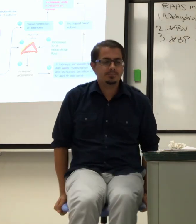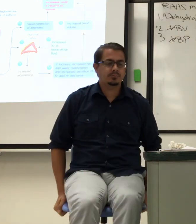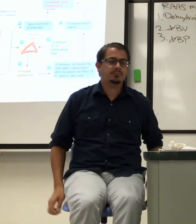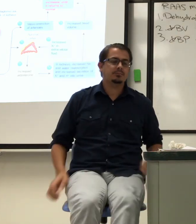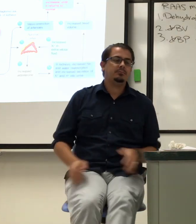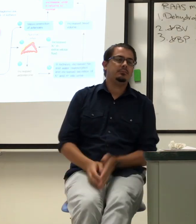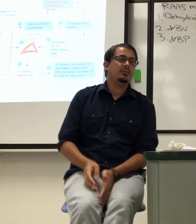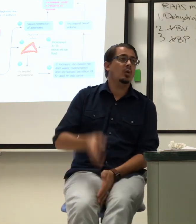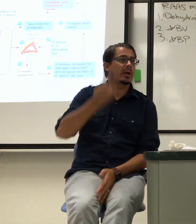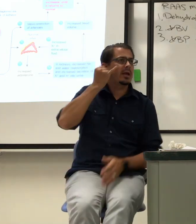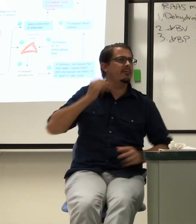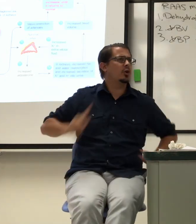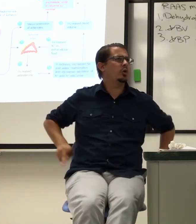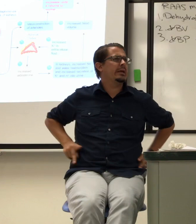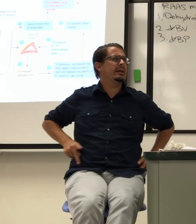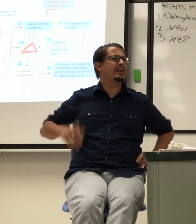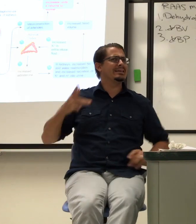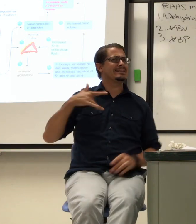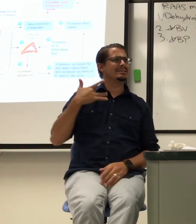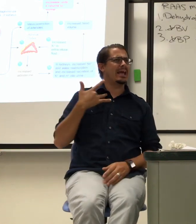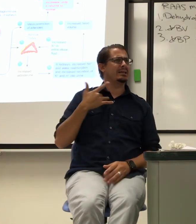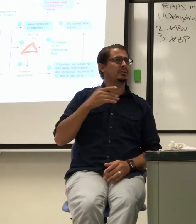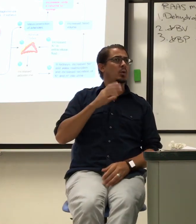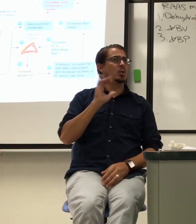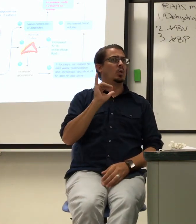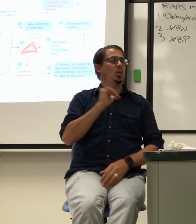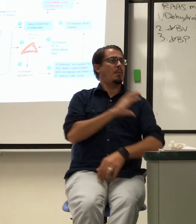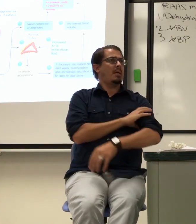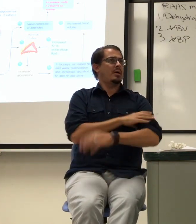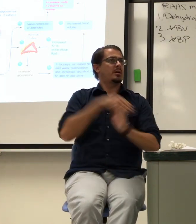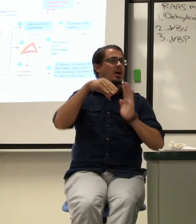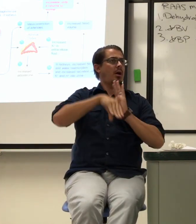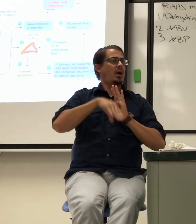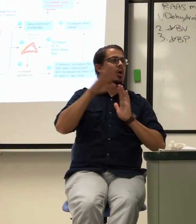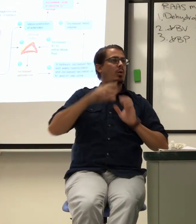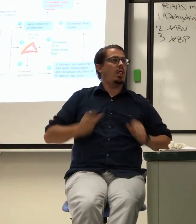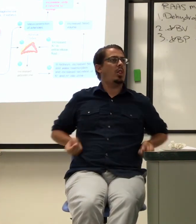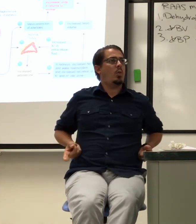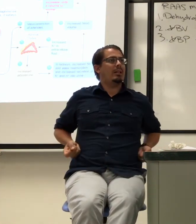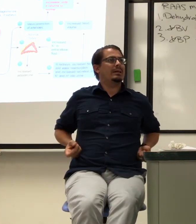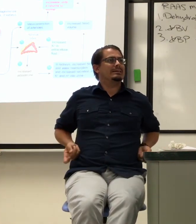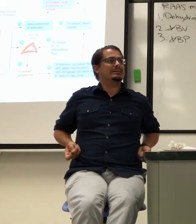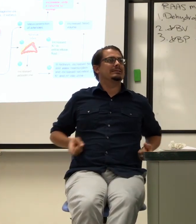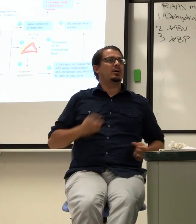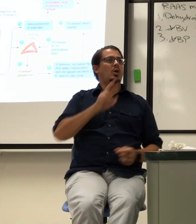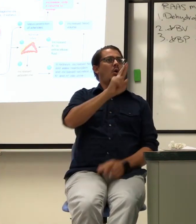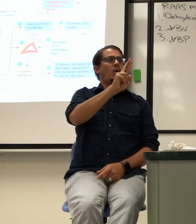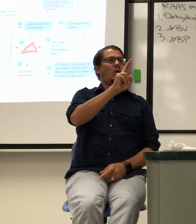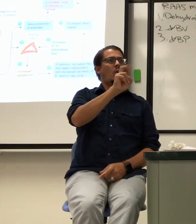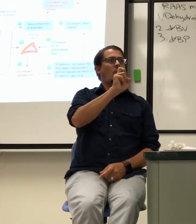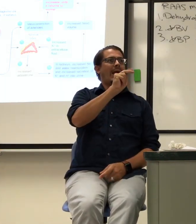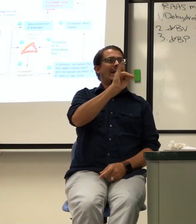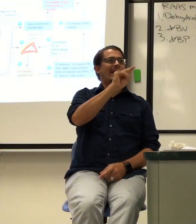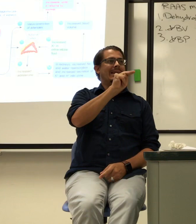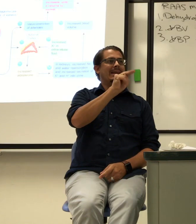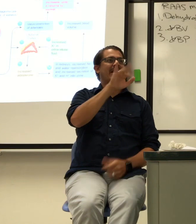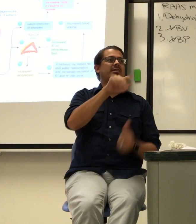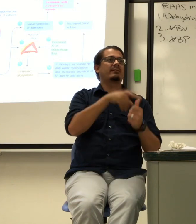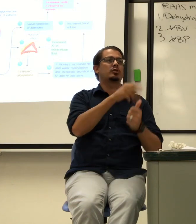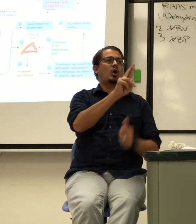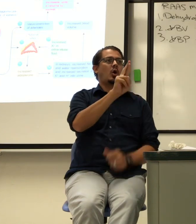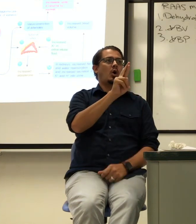And when the kidneys sense this drop in blood pressure, they'll release renin. That's the first R.